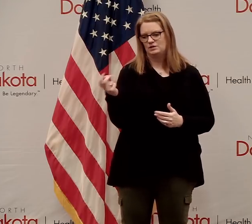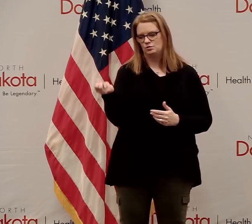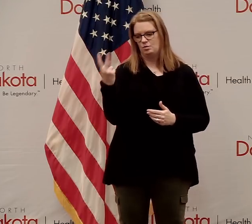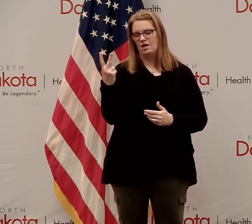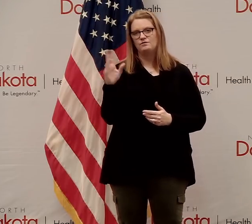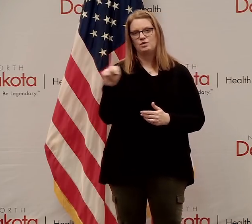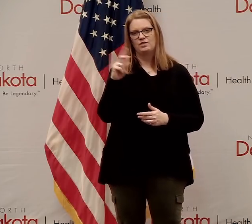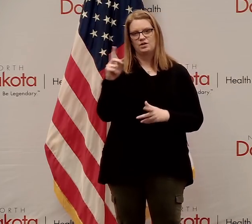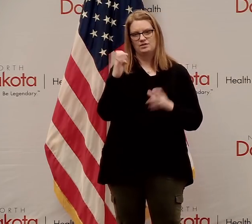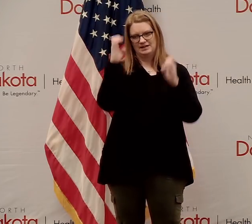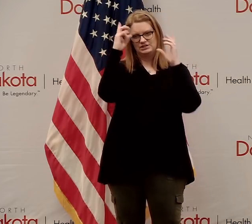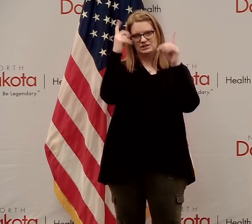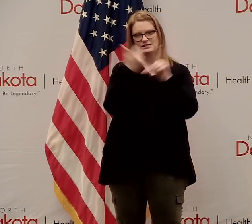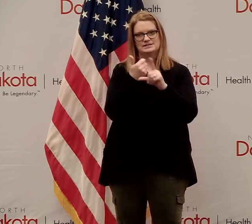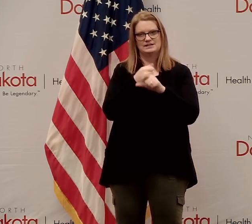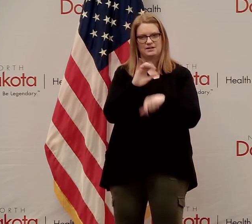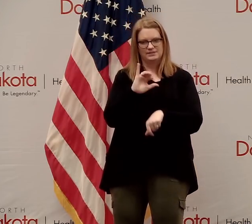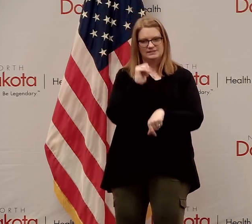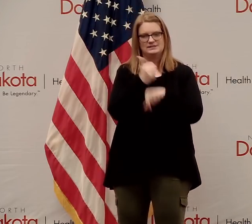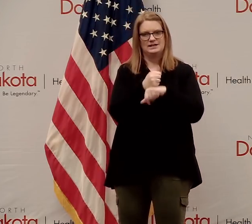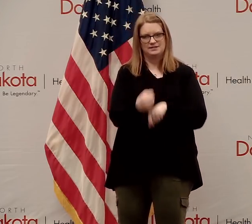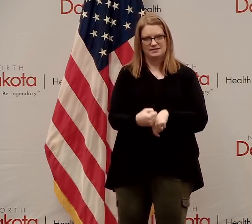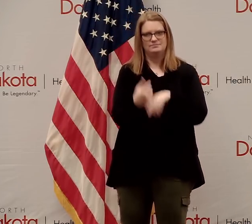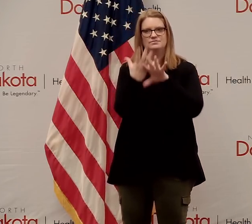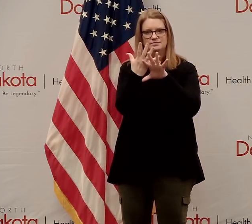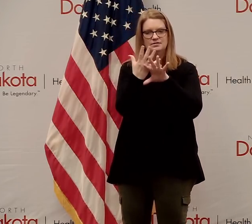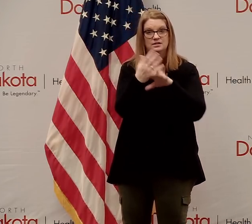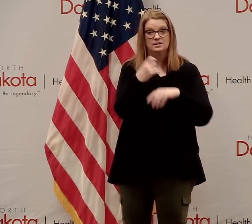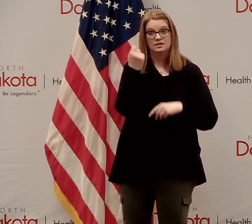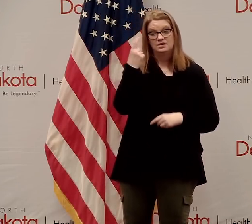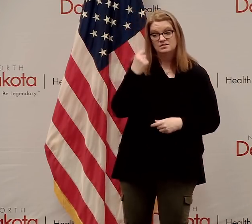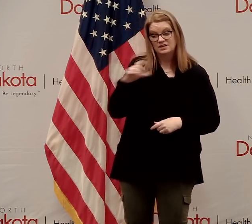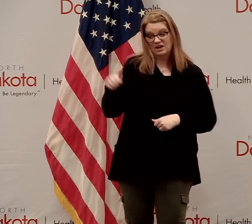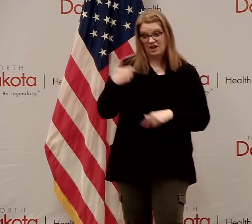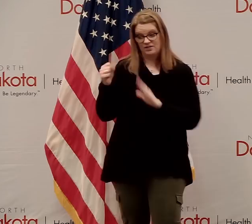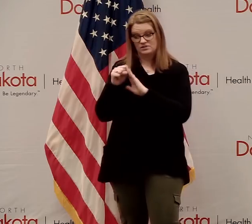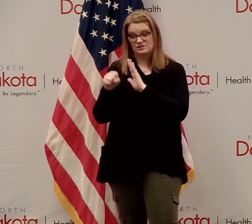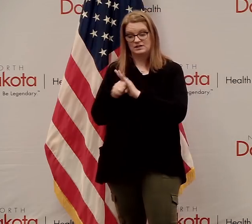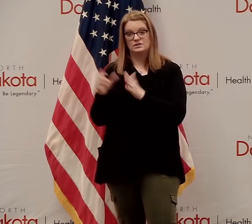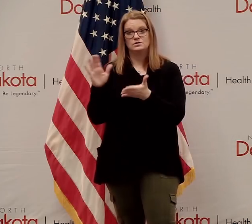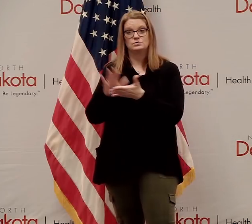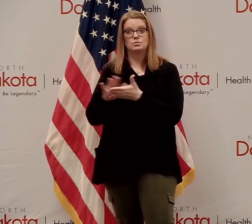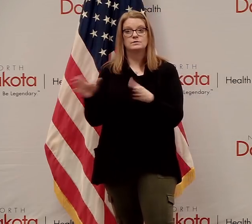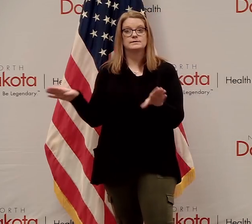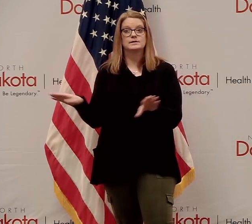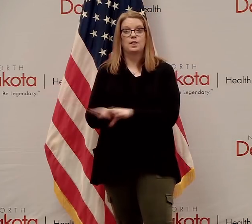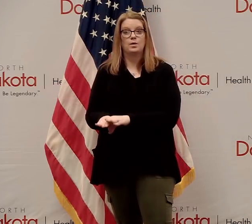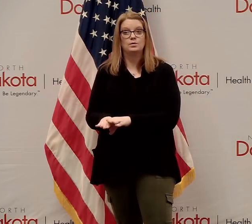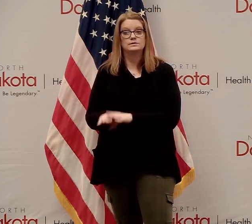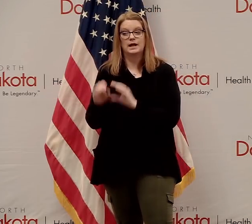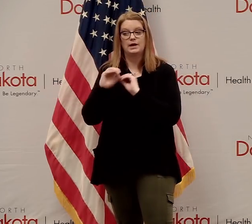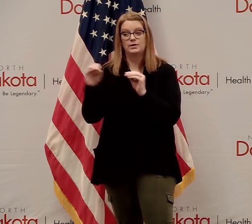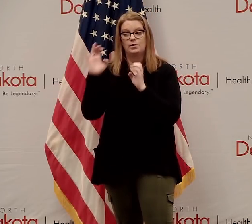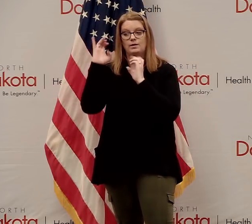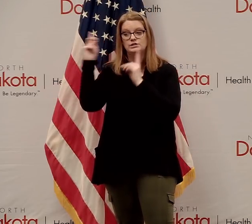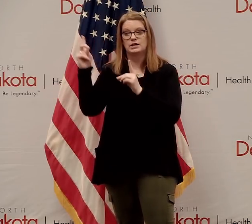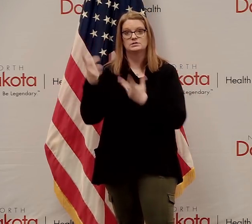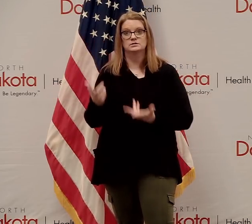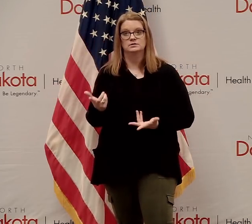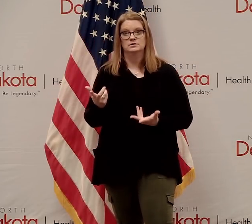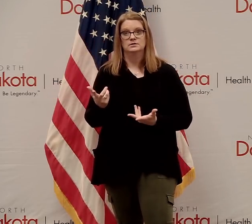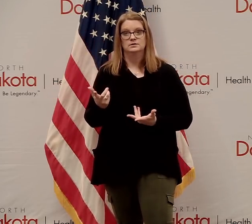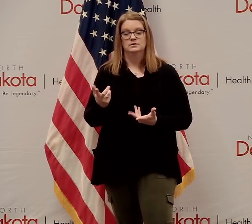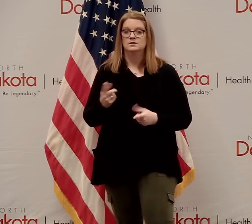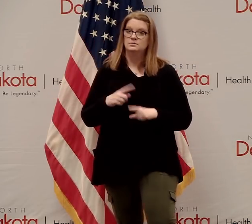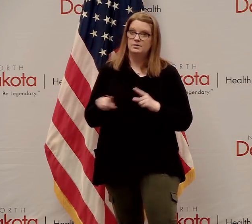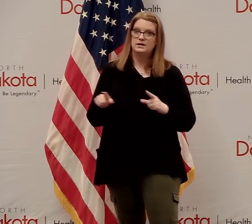is up and running and doing distance learning, because there are other states whose schools are closed and there is no education occurring. But the money's still going